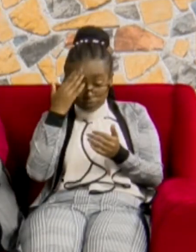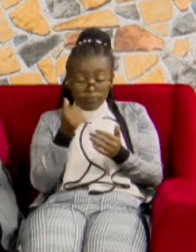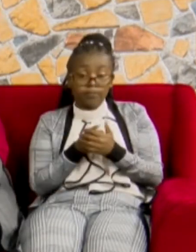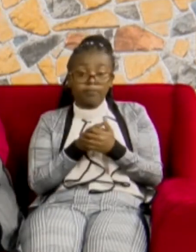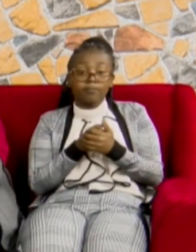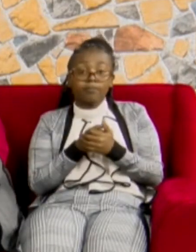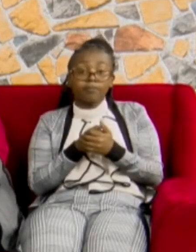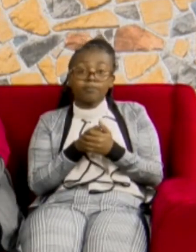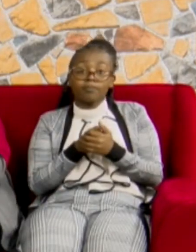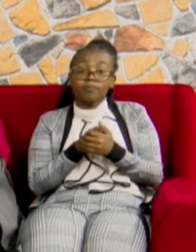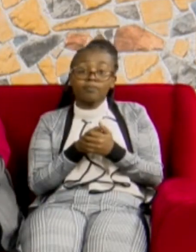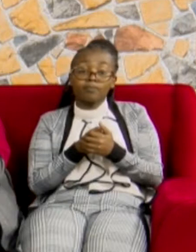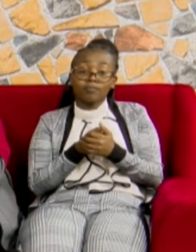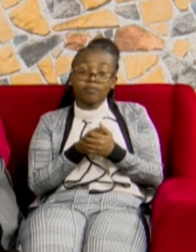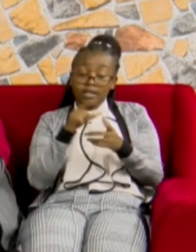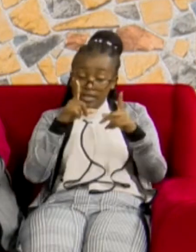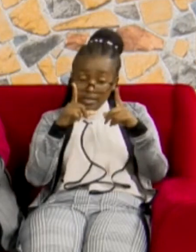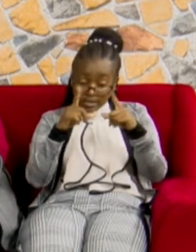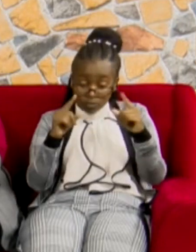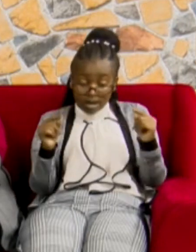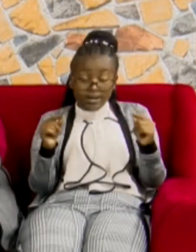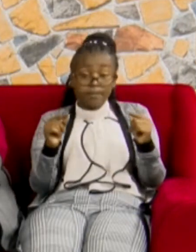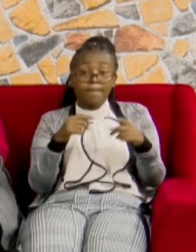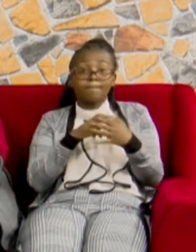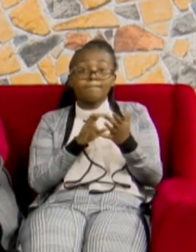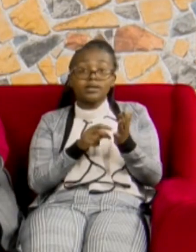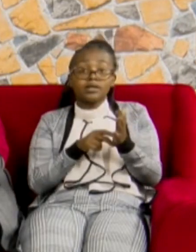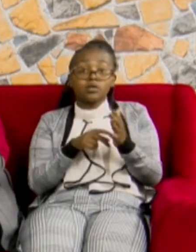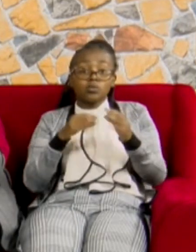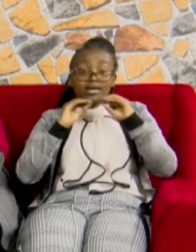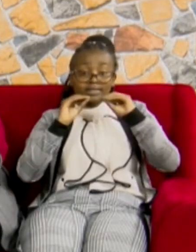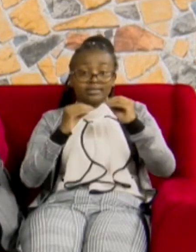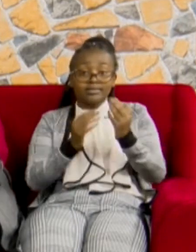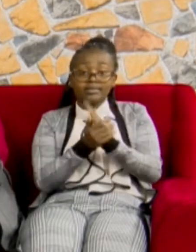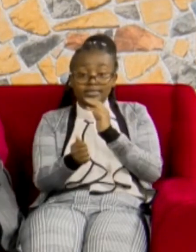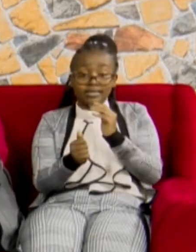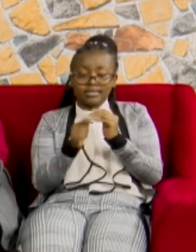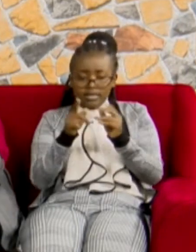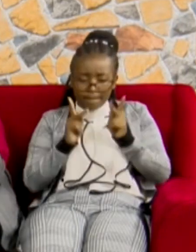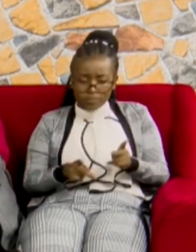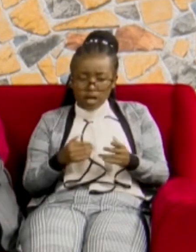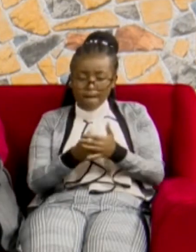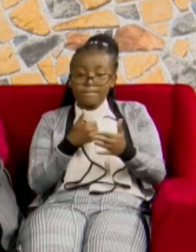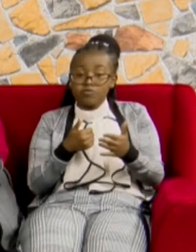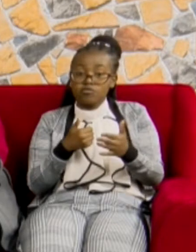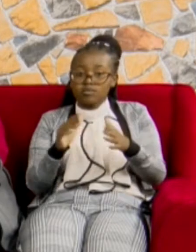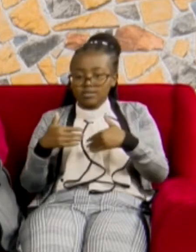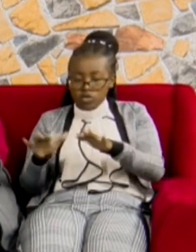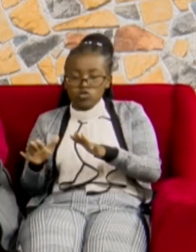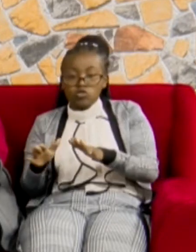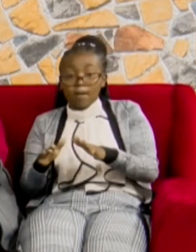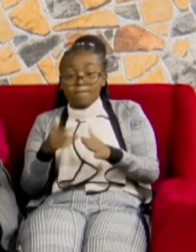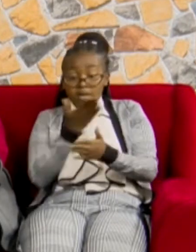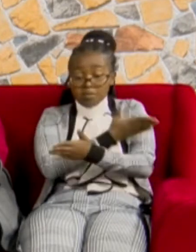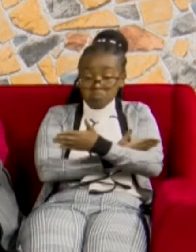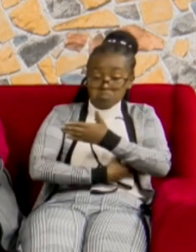asking. So the word rehabilitate means that we are teaching skills that someone had before and has lost due to